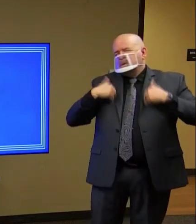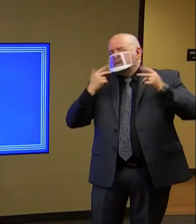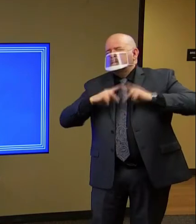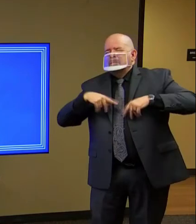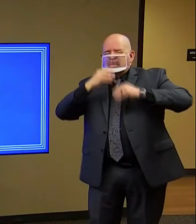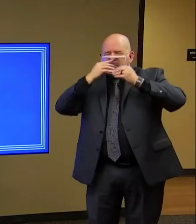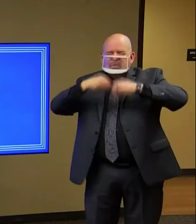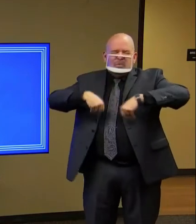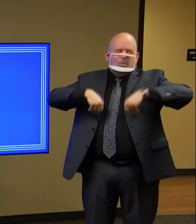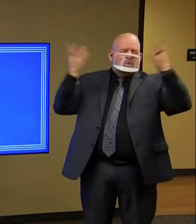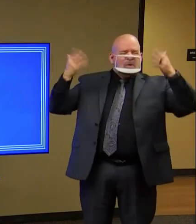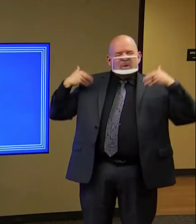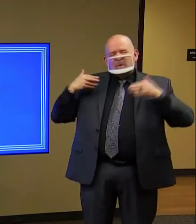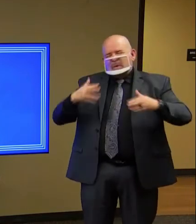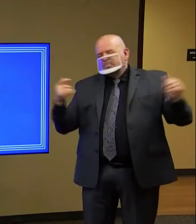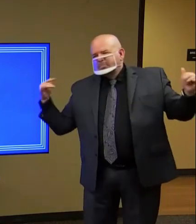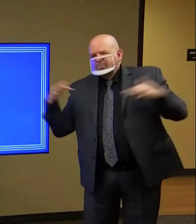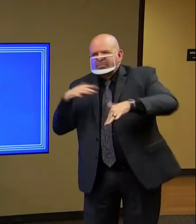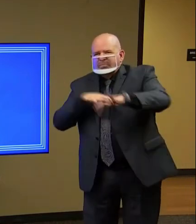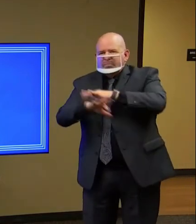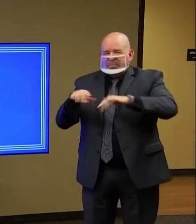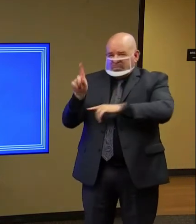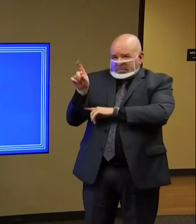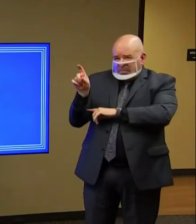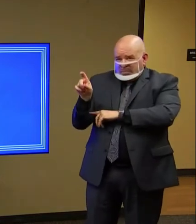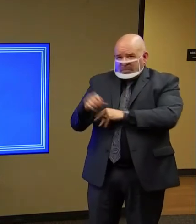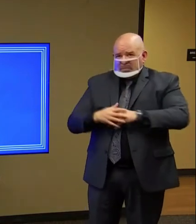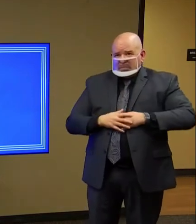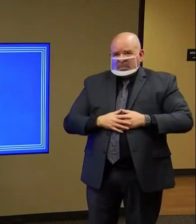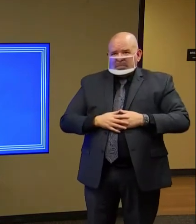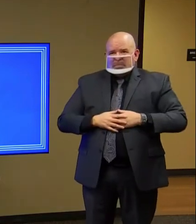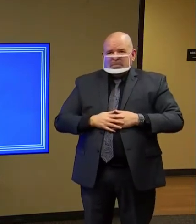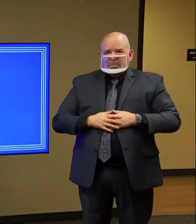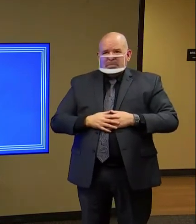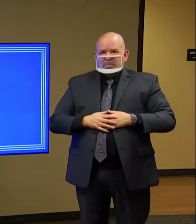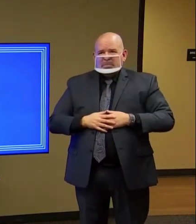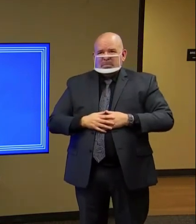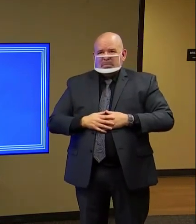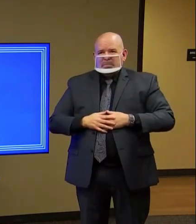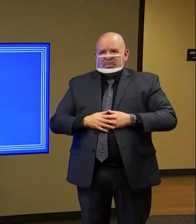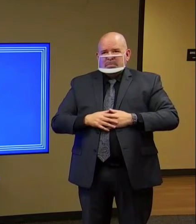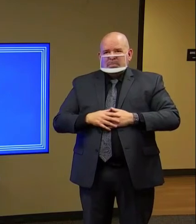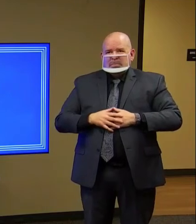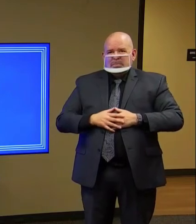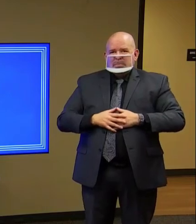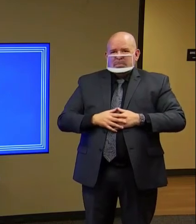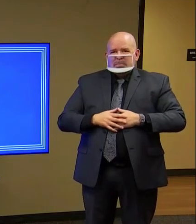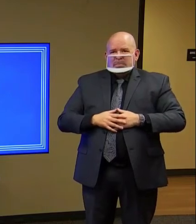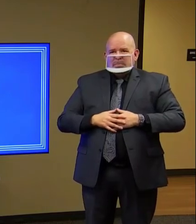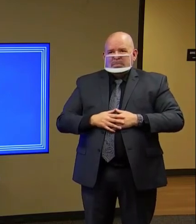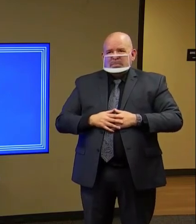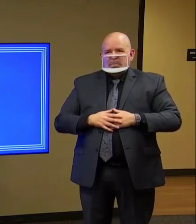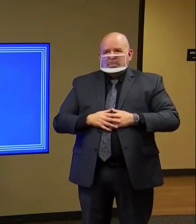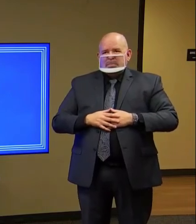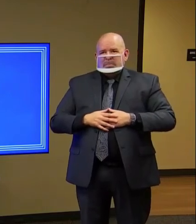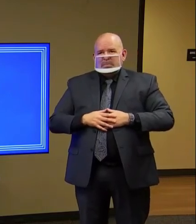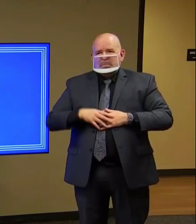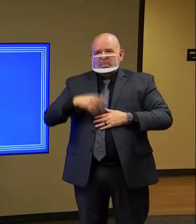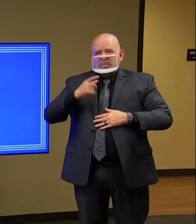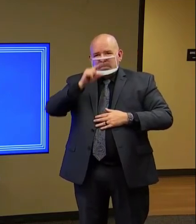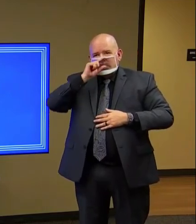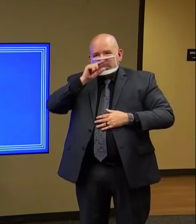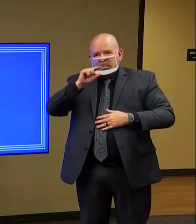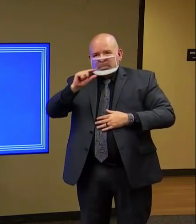but is there a new trend here you're seeing? Sure. The question is, what are we seeing from the Thanksgiving that maybe contributed to that? I mean, there's the